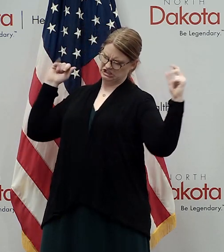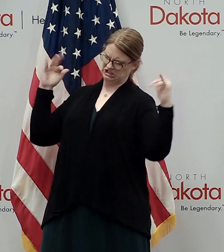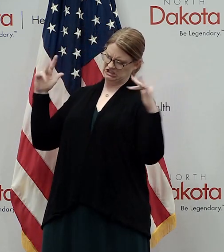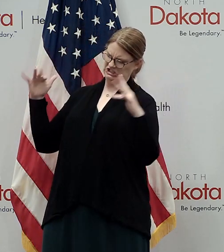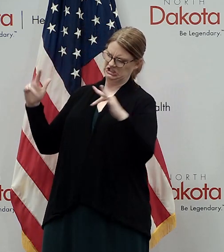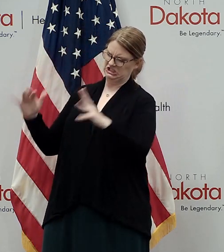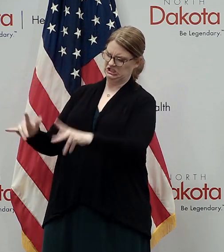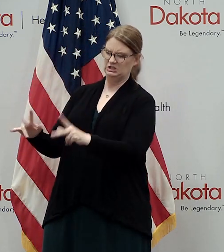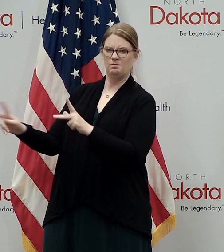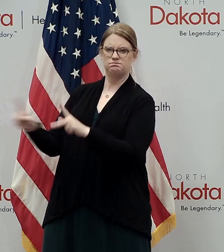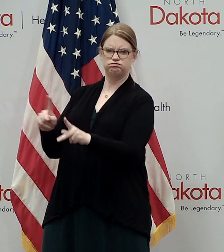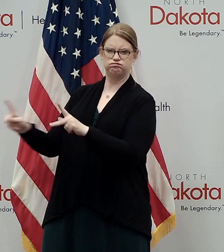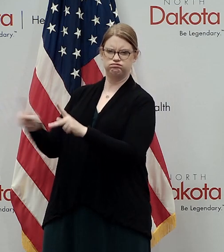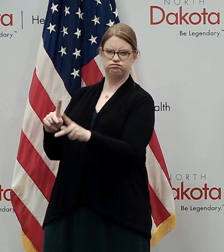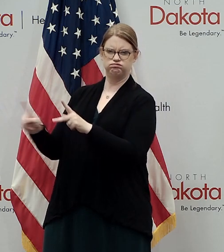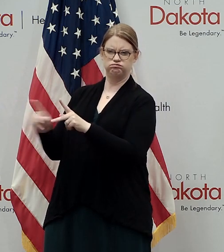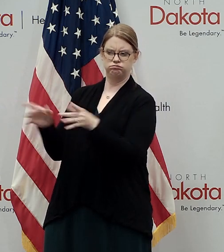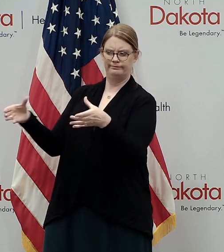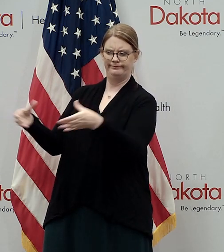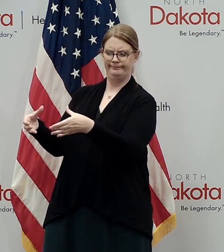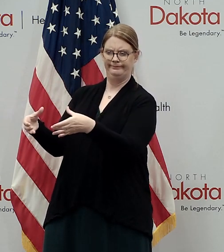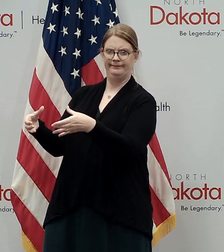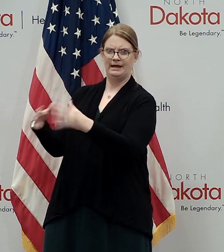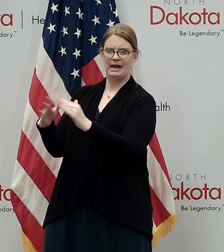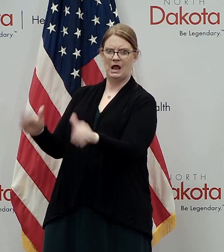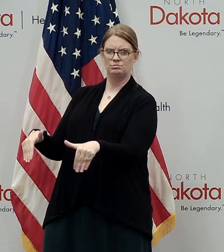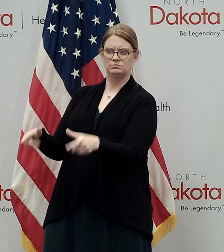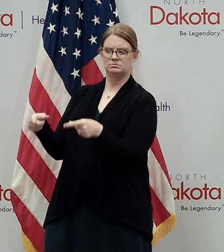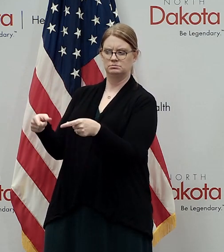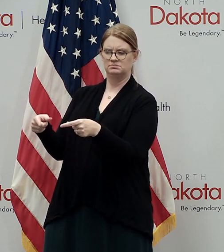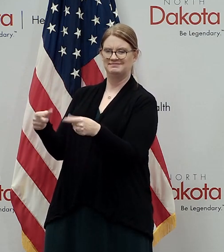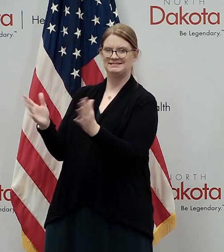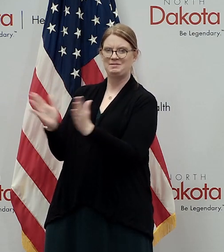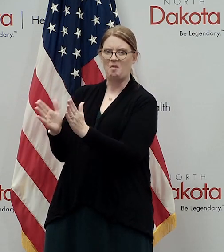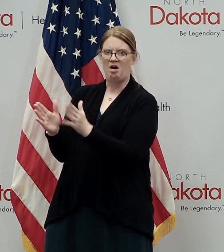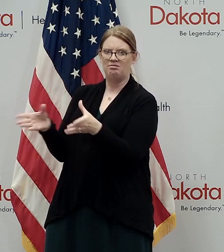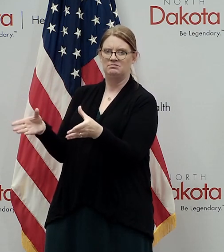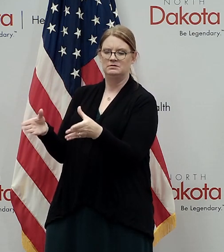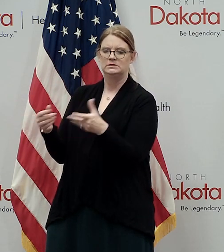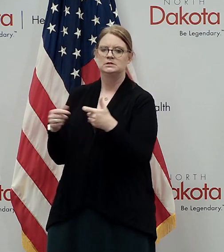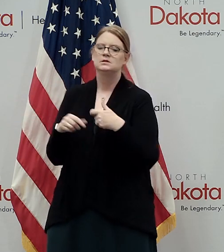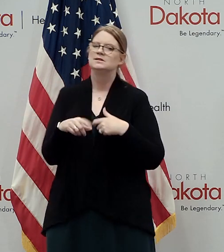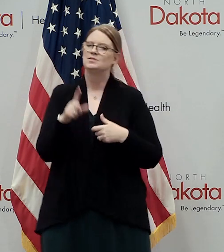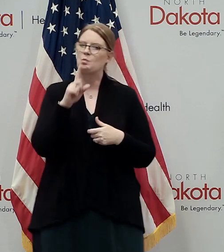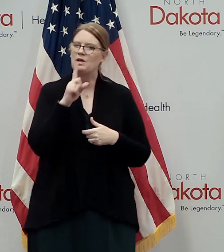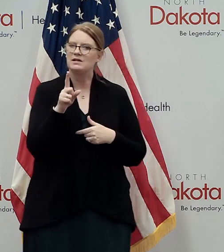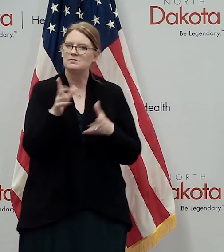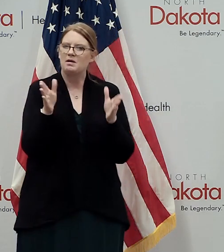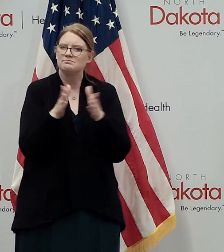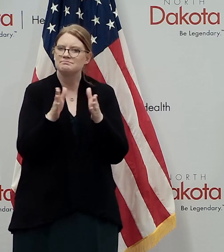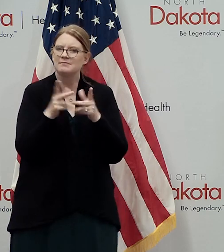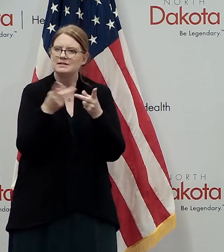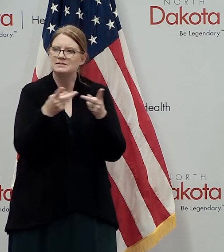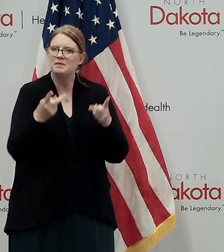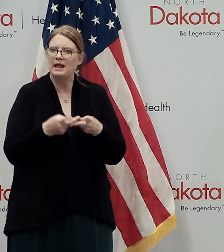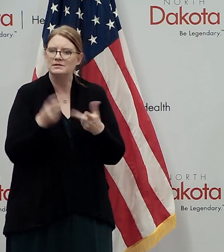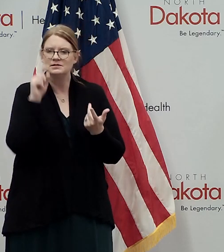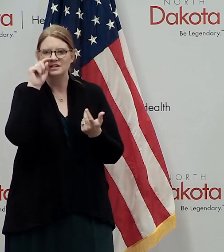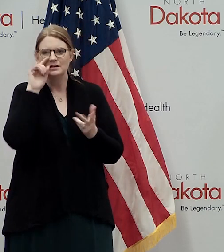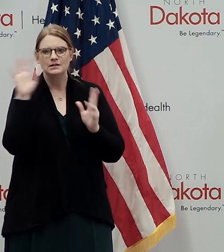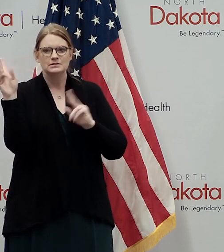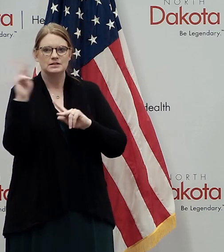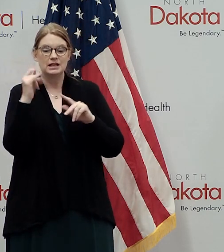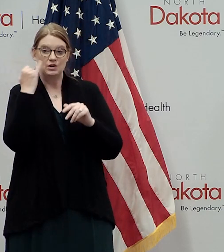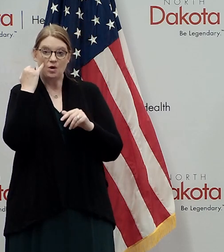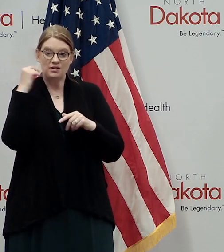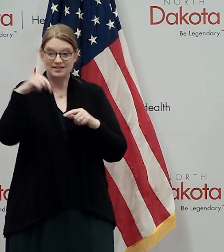actually created a different one, and again, because it's really about confined spaces. So if people are going to gather this summer,